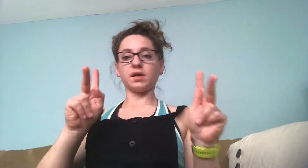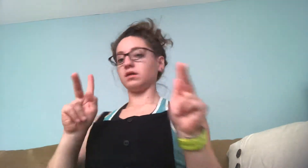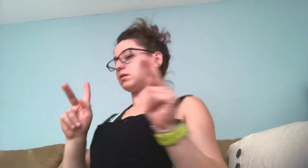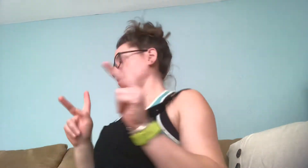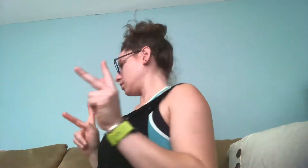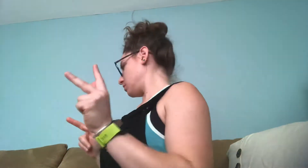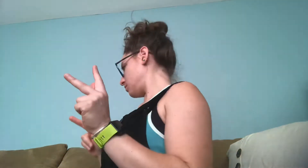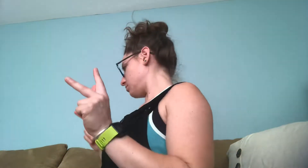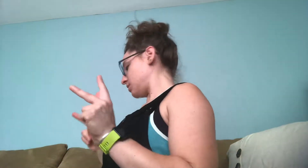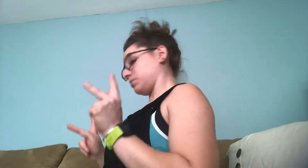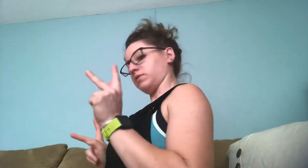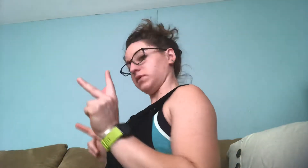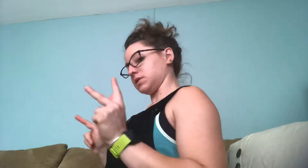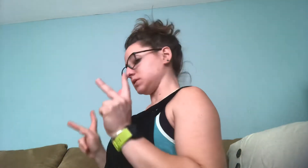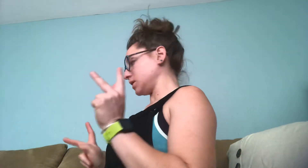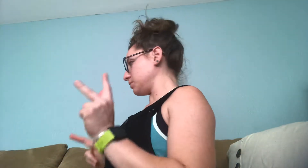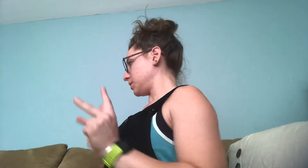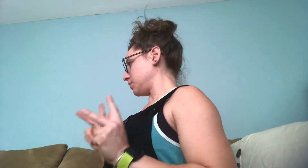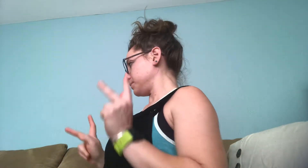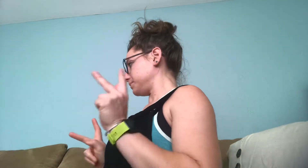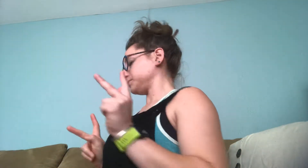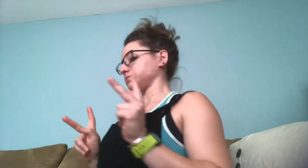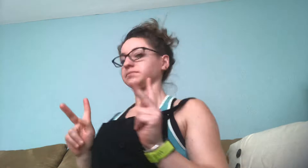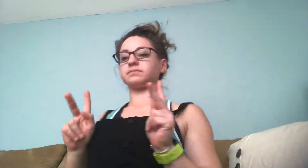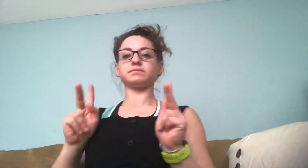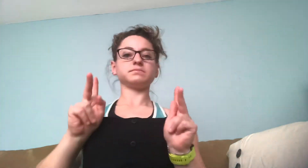body. People, if you can see that, people.